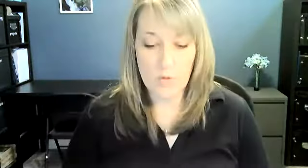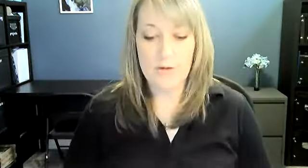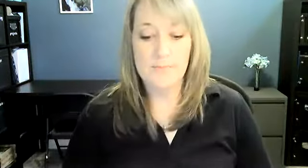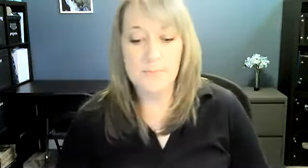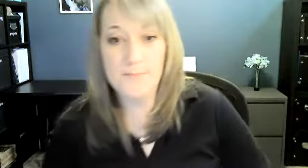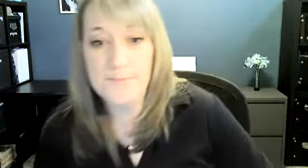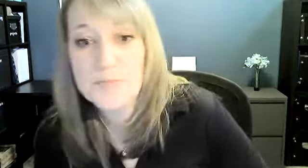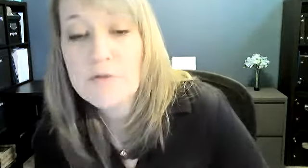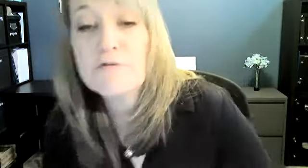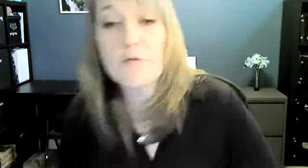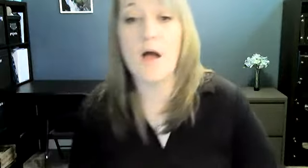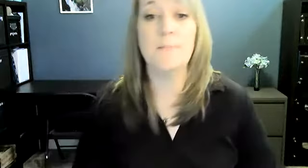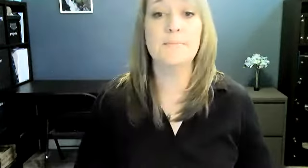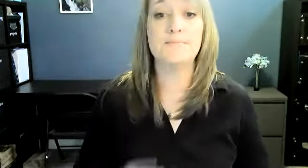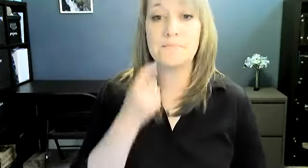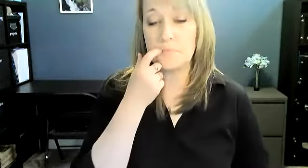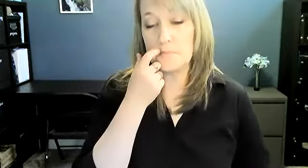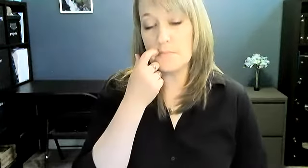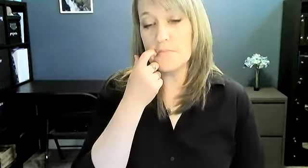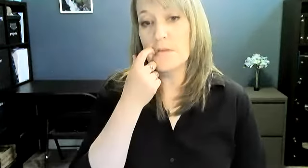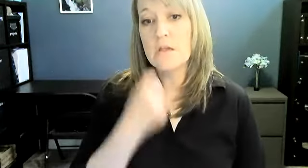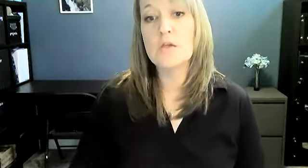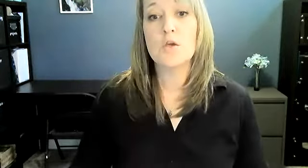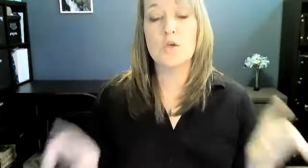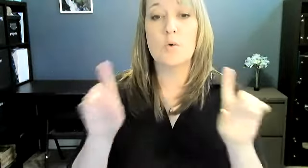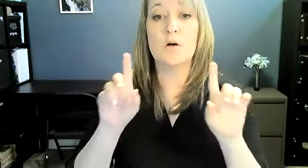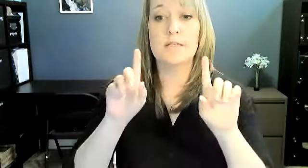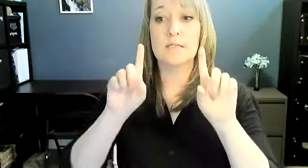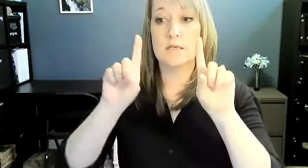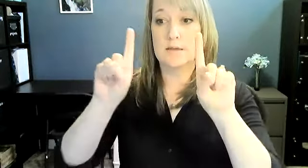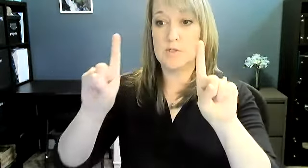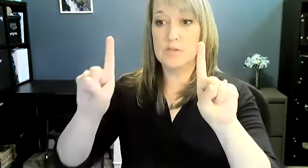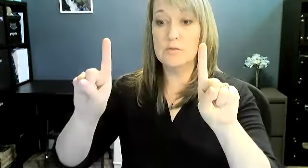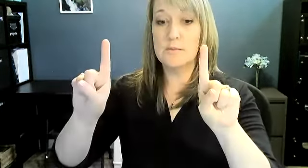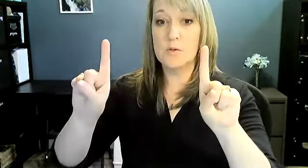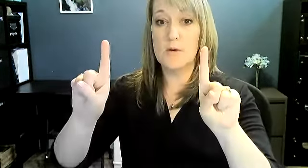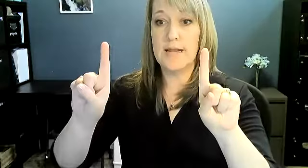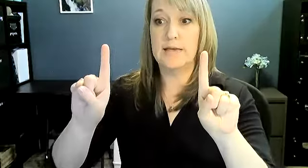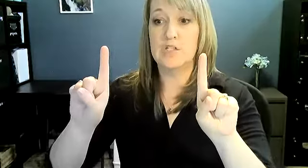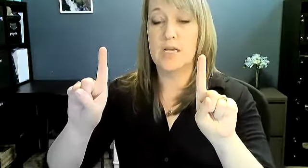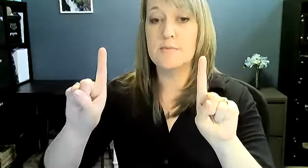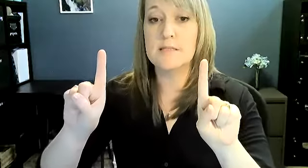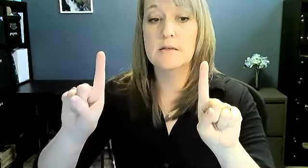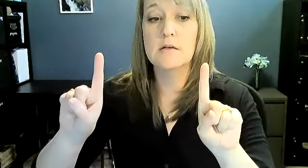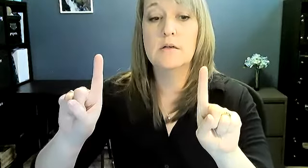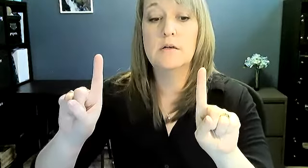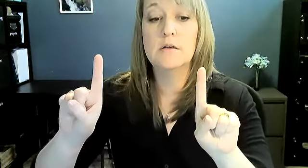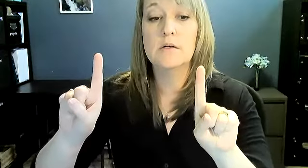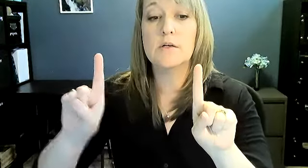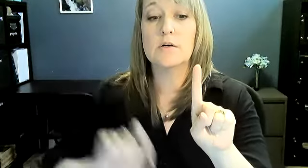born. From, you want two number one hand shapes.